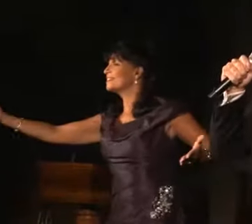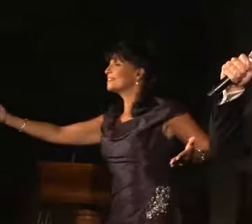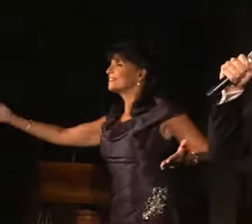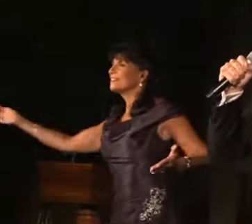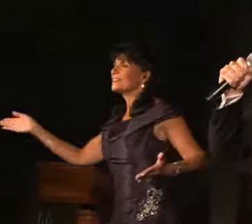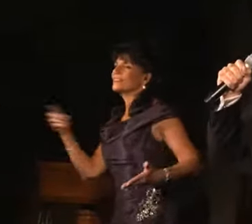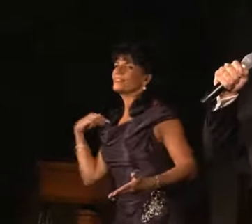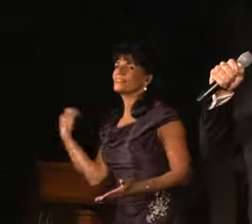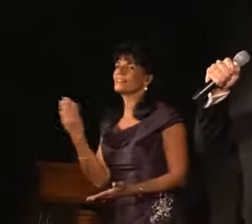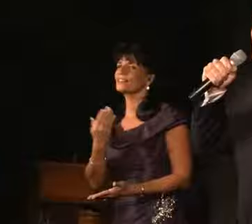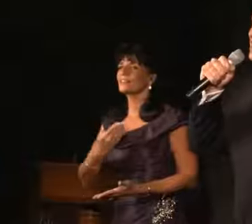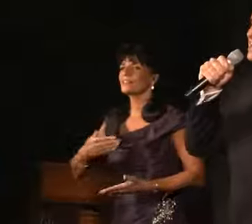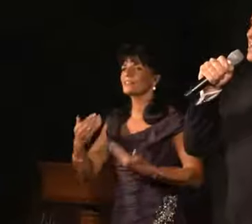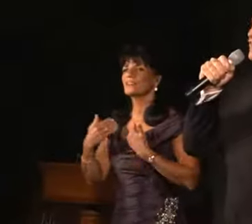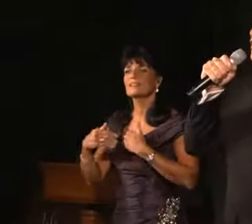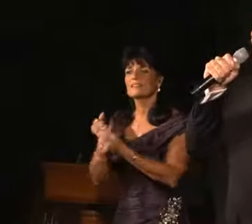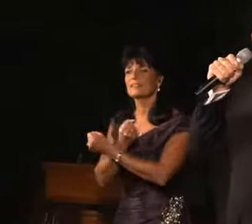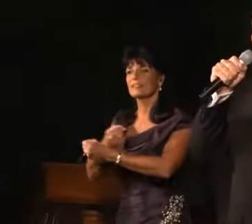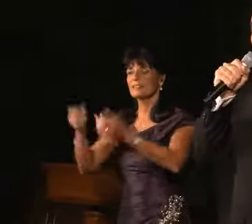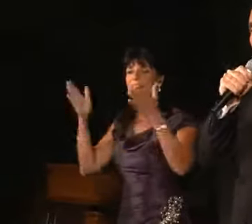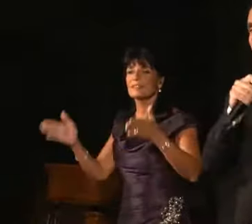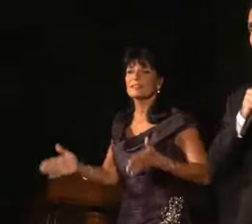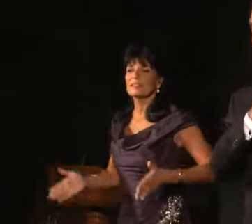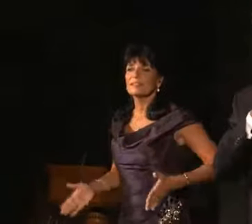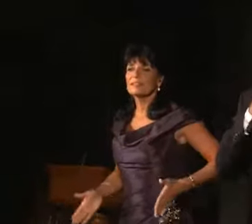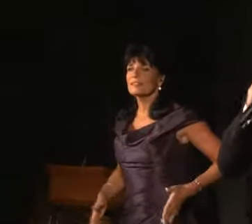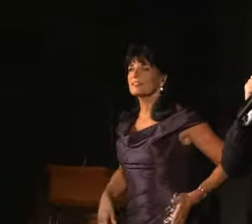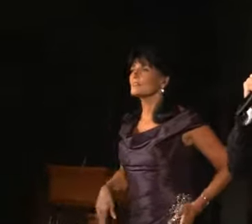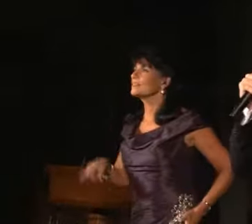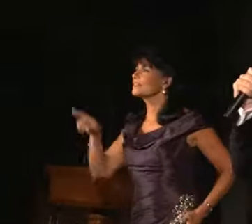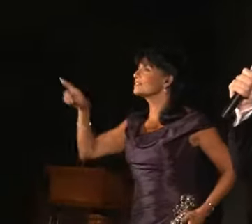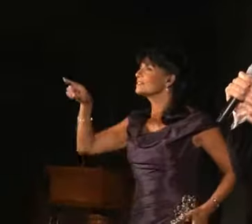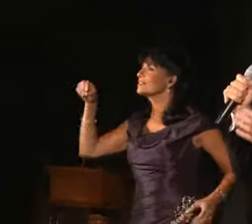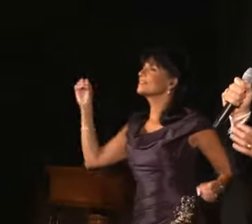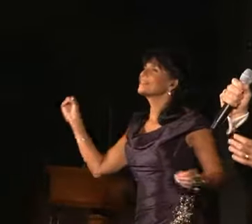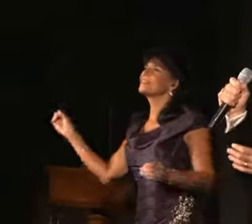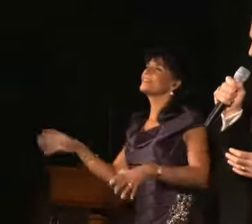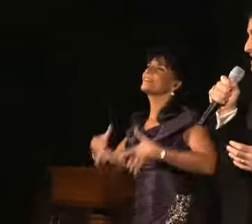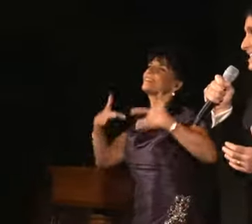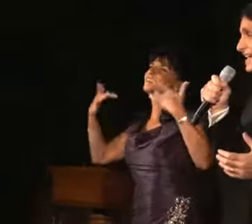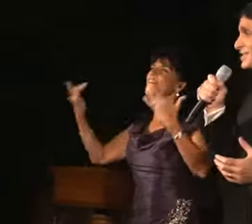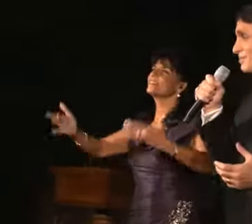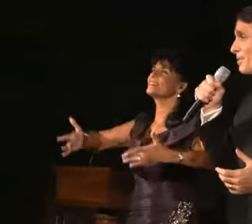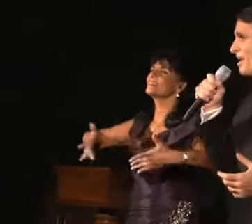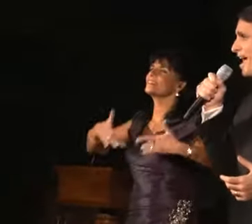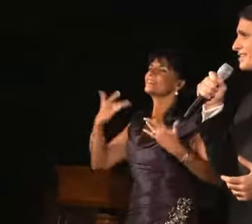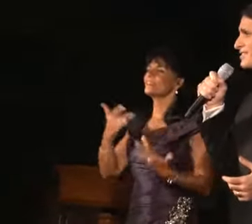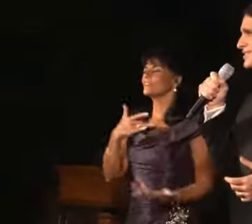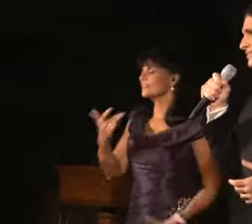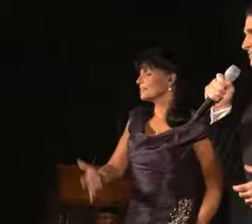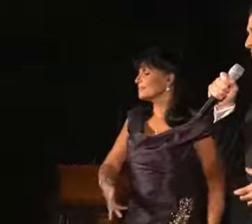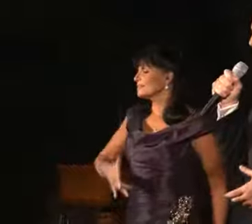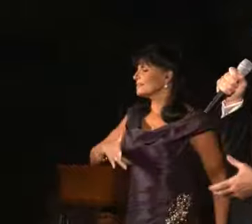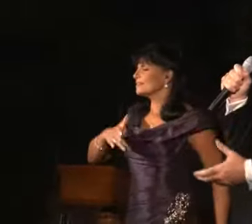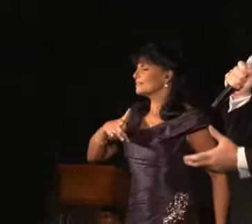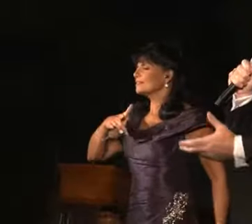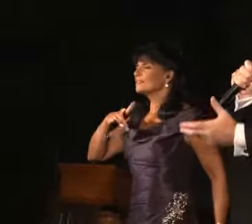There is a Savior. What joy is